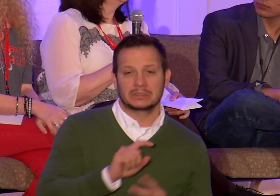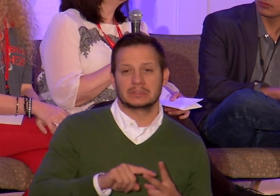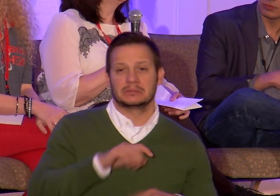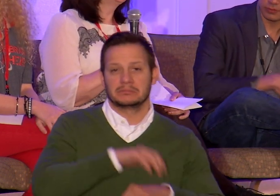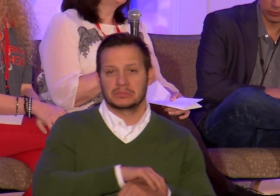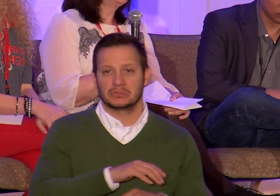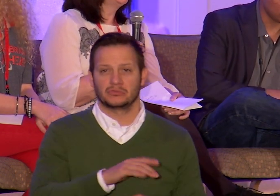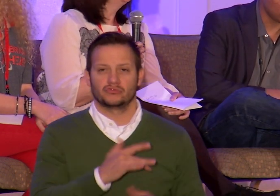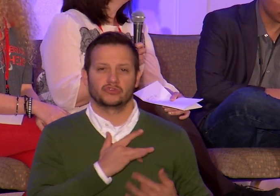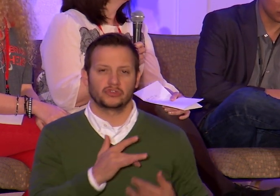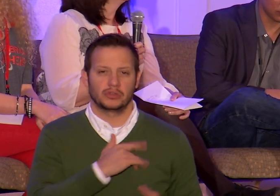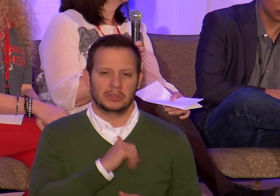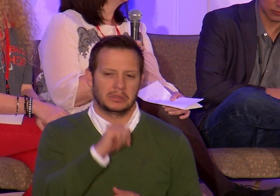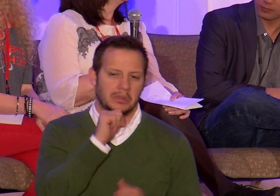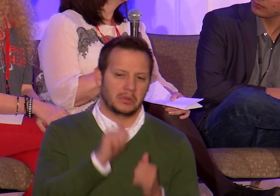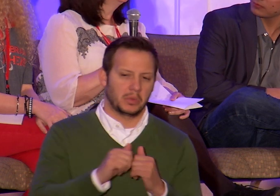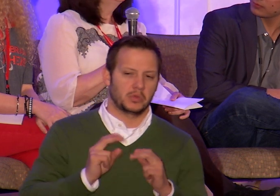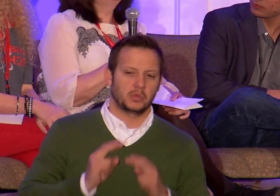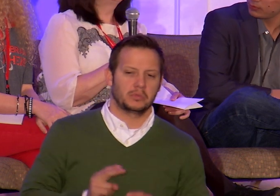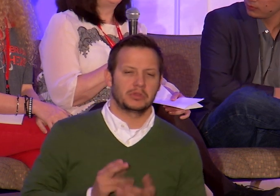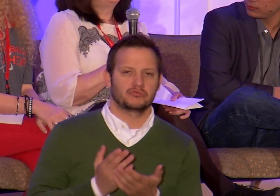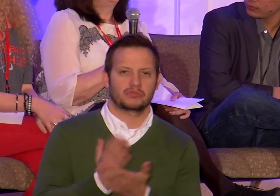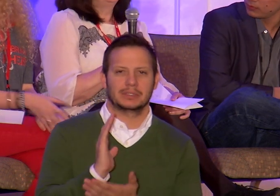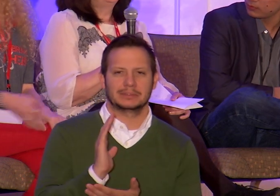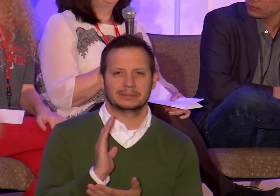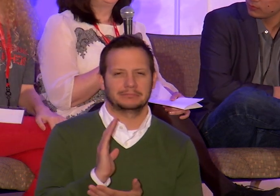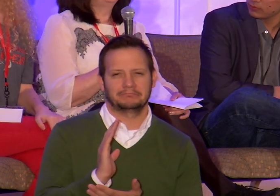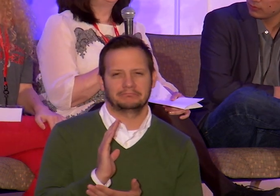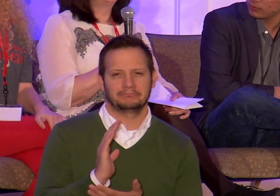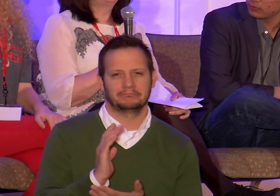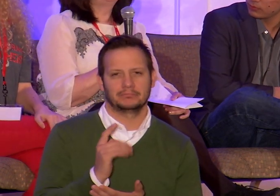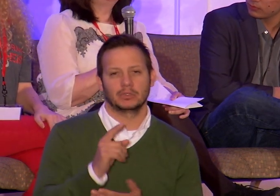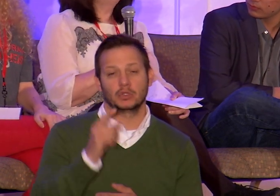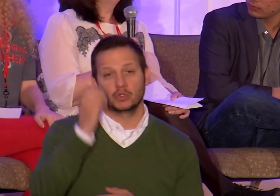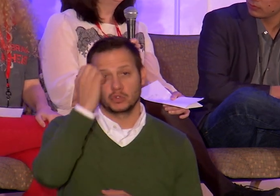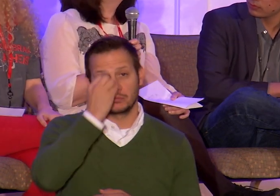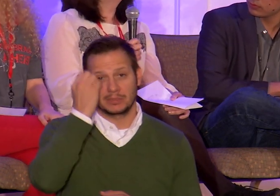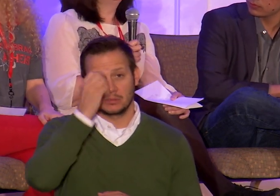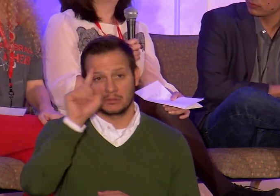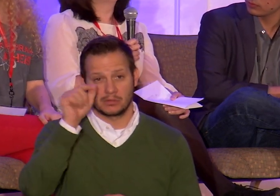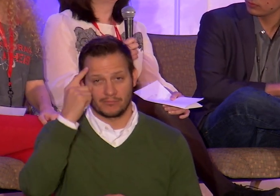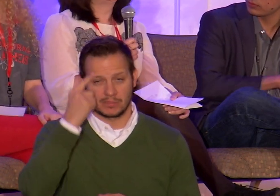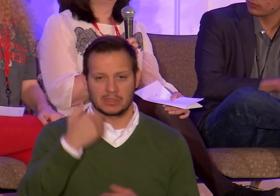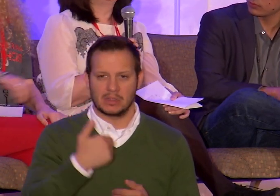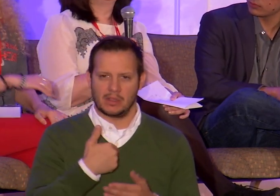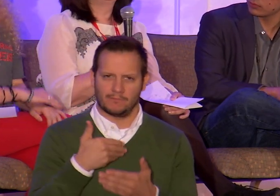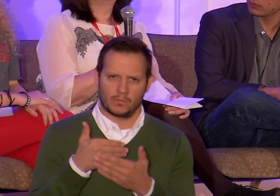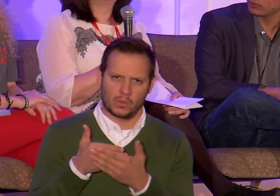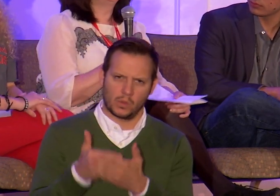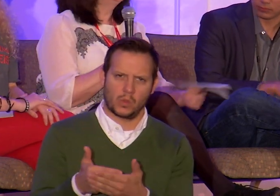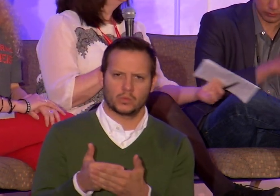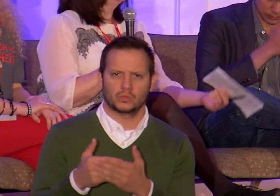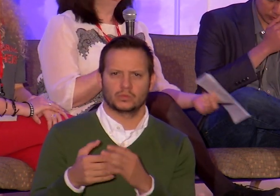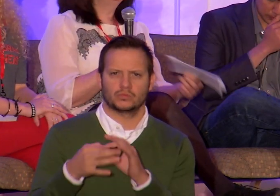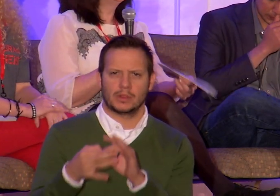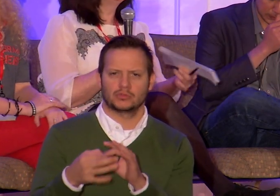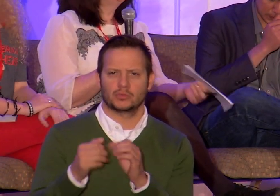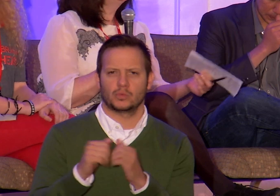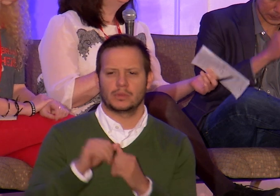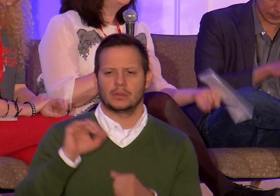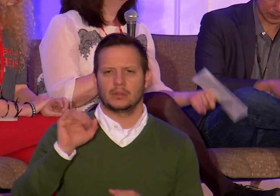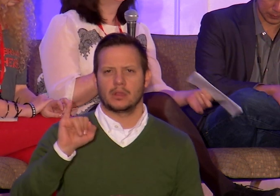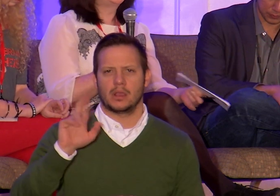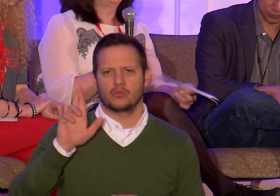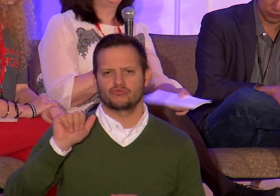rights violations that are taking place in those countries. For example, European governments have had very close relations with the Iranian regime. The U.S. is a